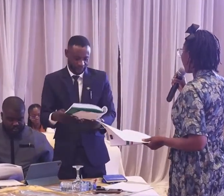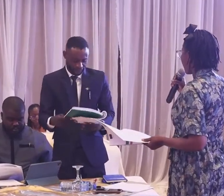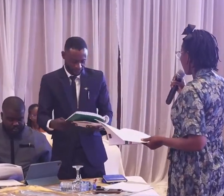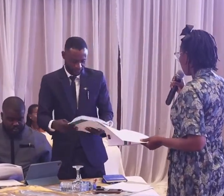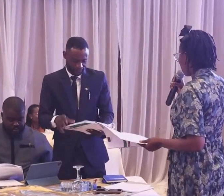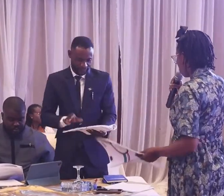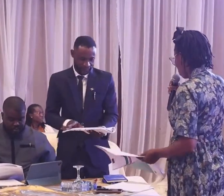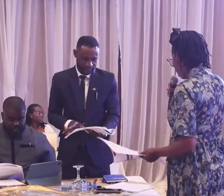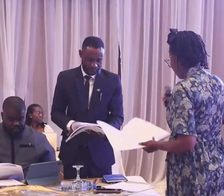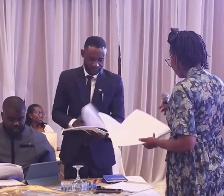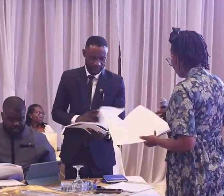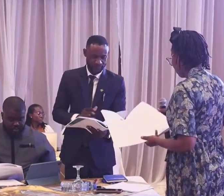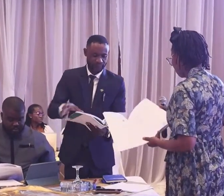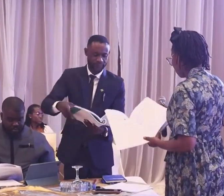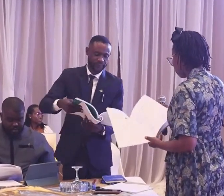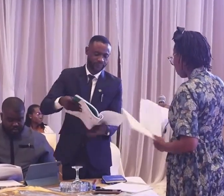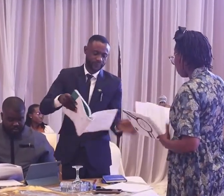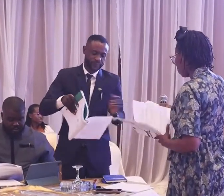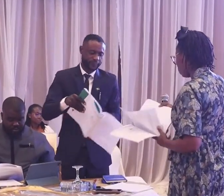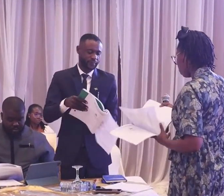a signatory.